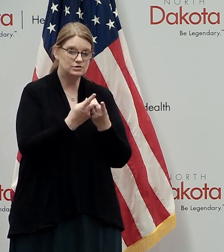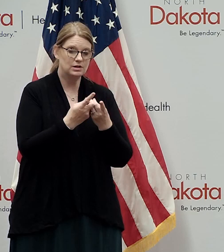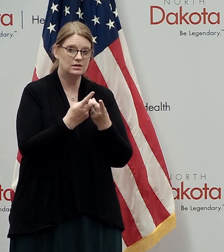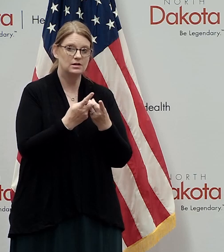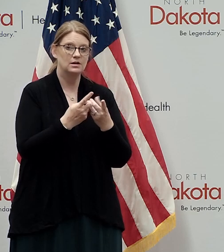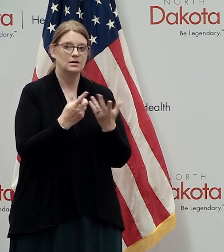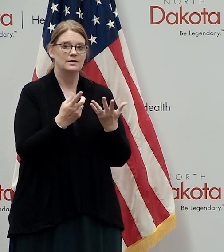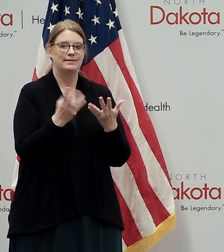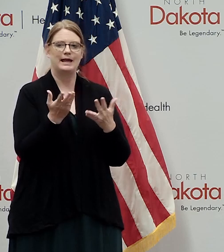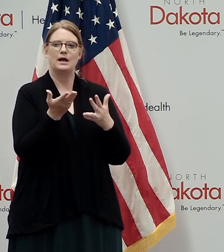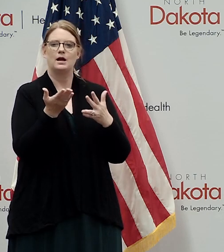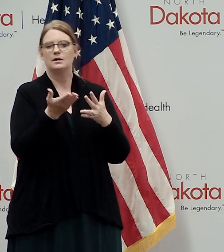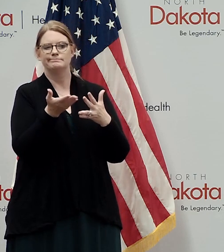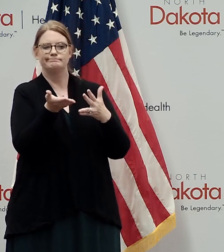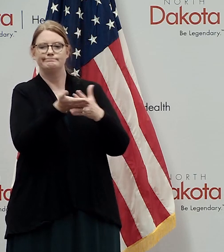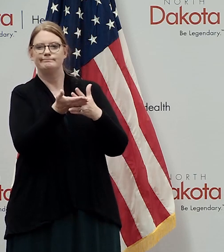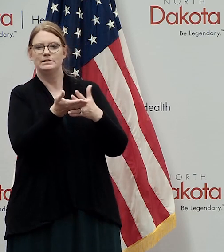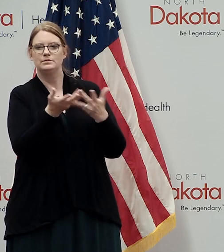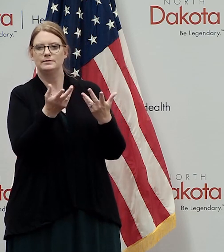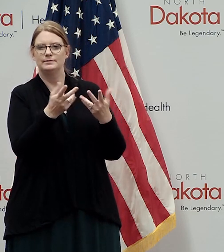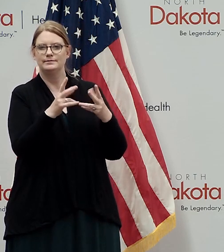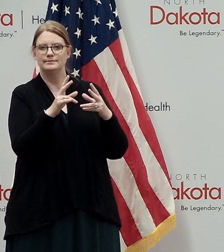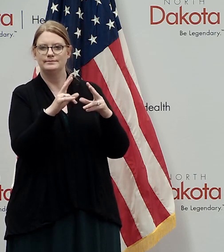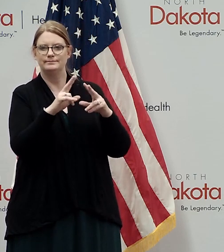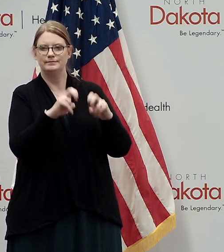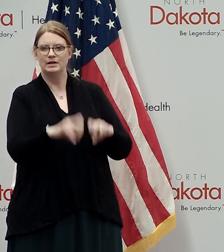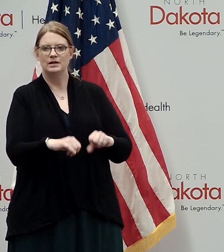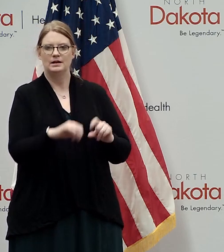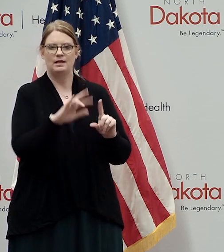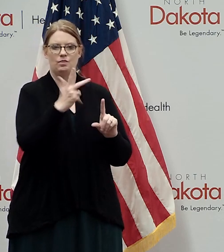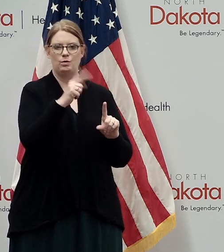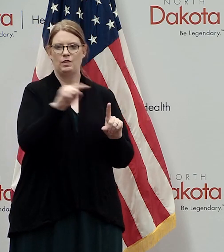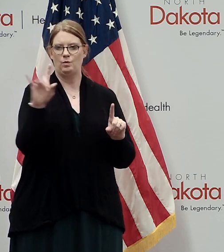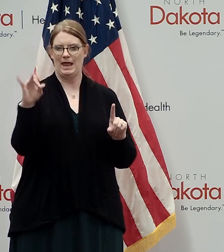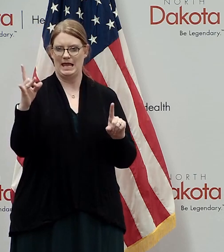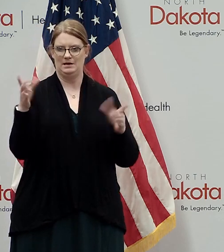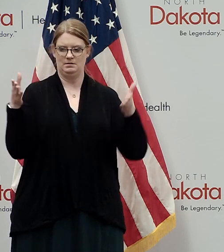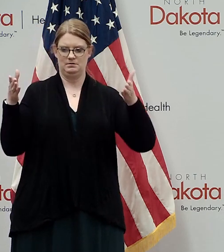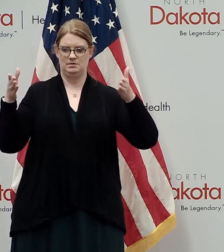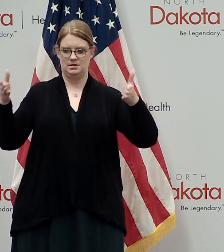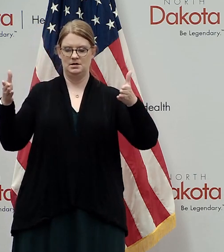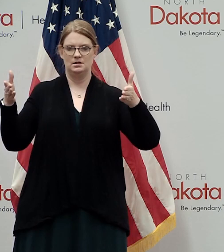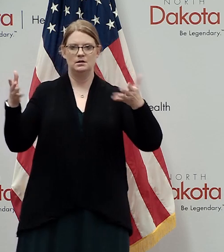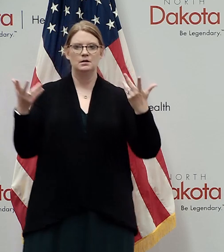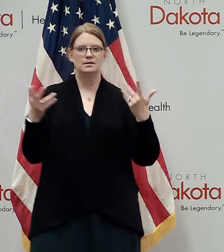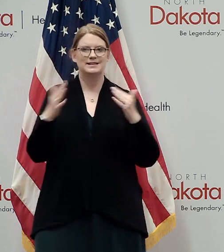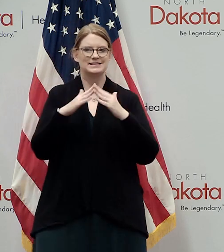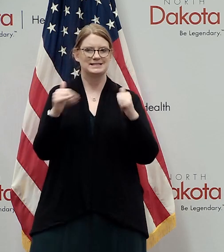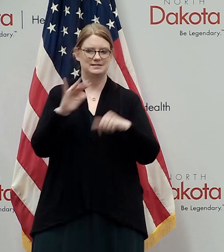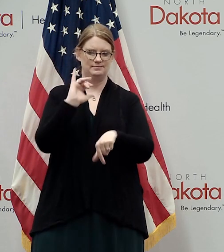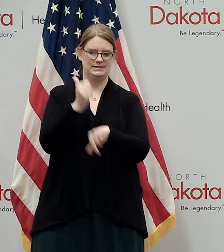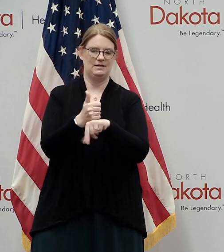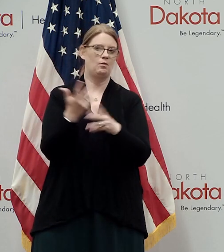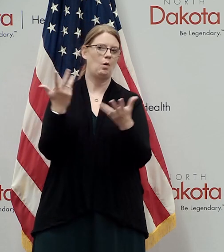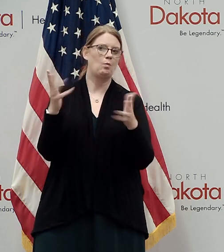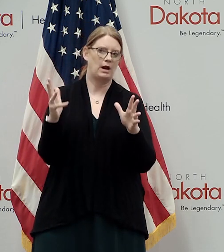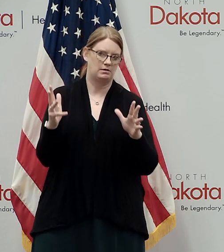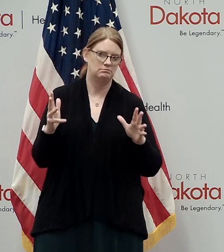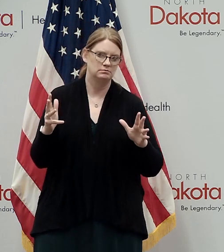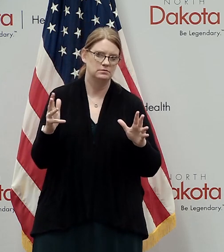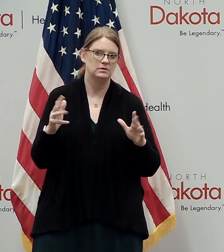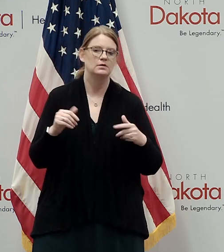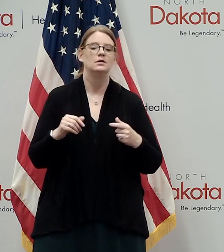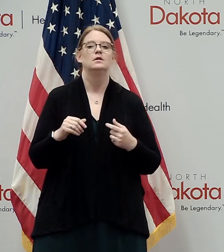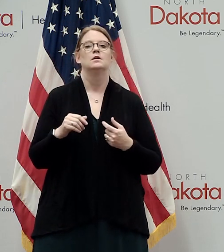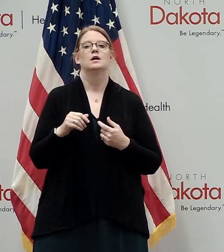administer an interim assessment in grades 3 through 8. And so for those students, there is a system already in place. Some of our schools,